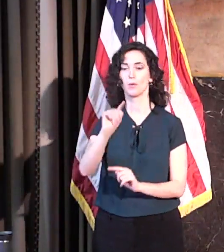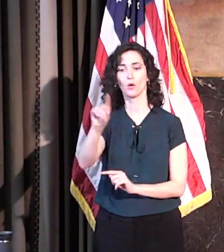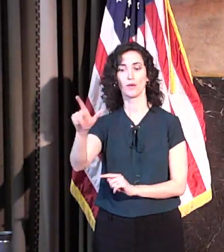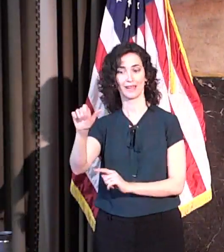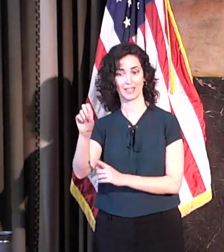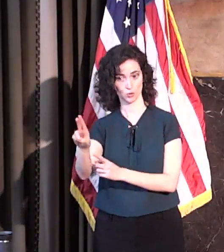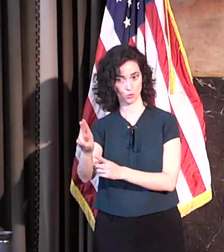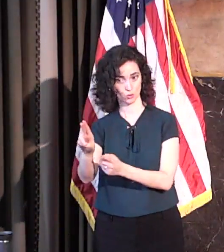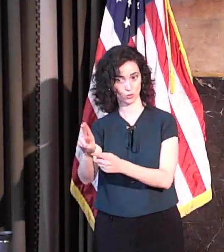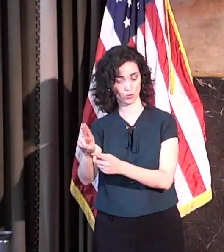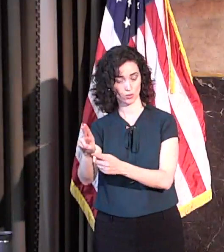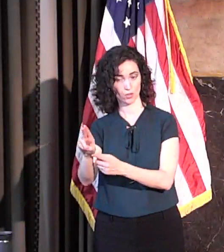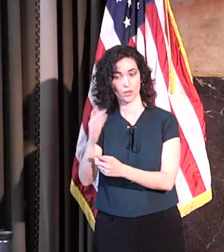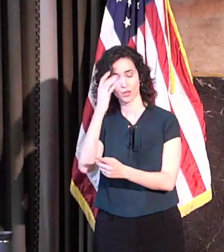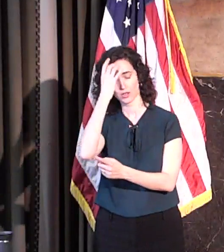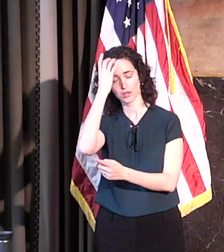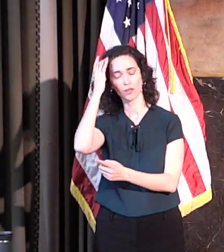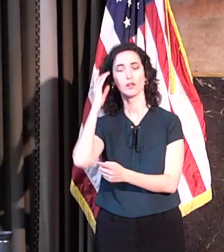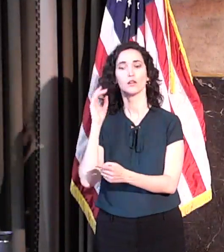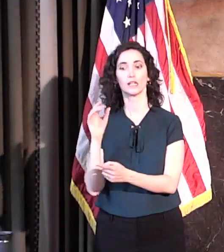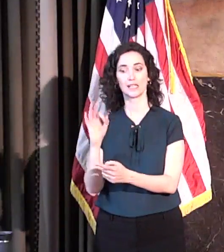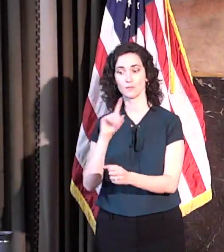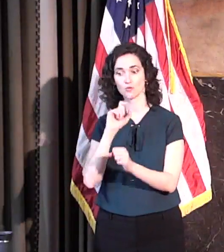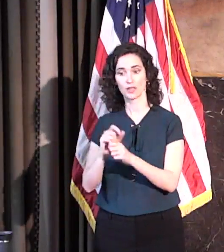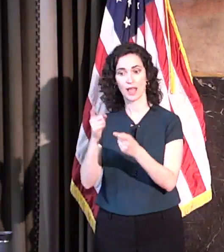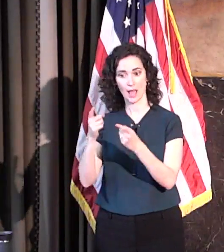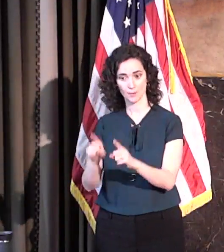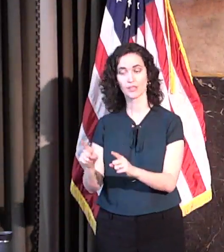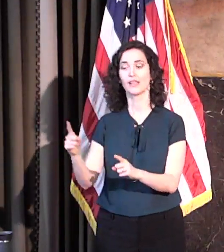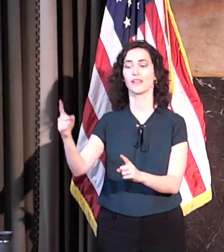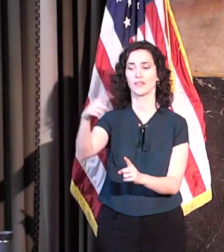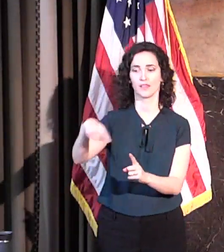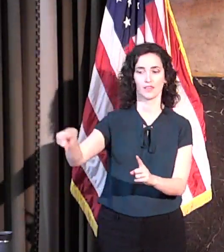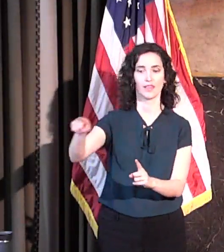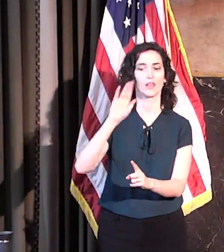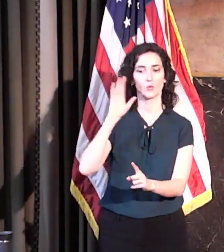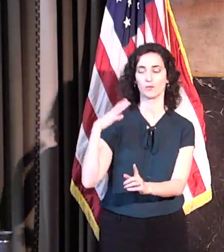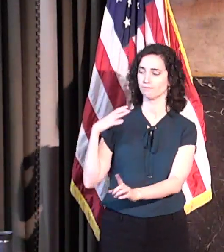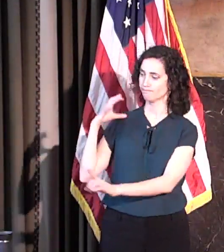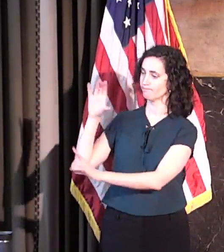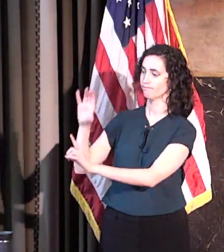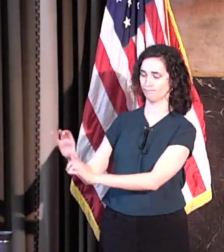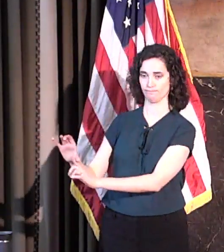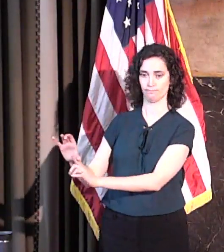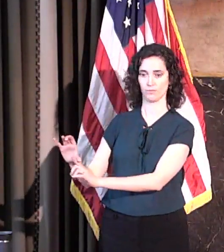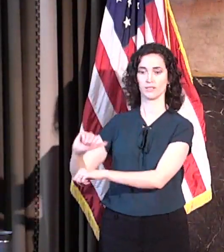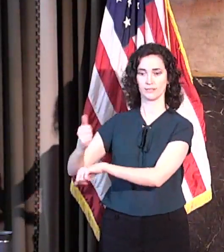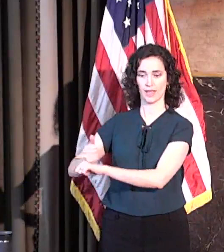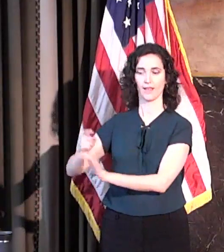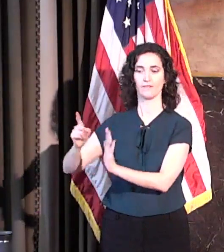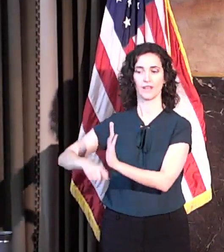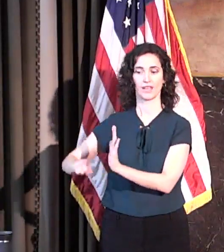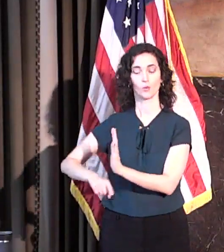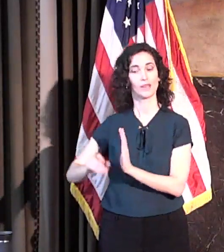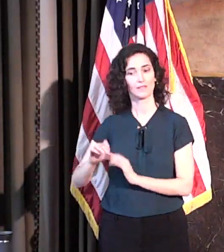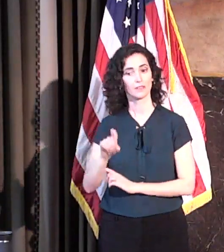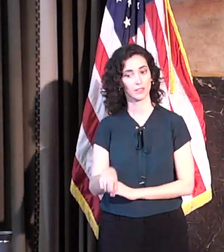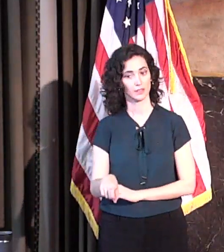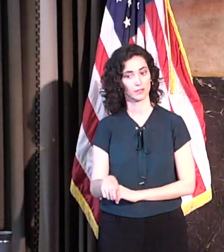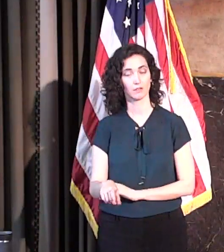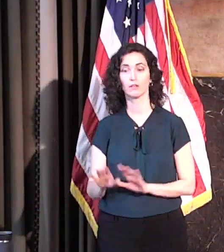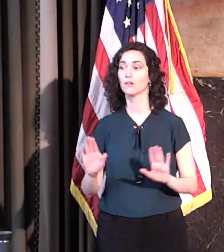that's the case, that they will be commissioning whatever investigation is warranted.